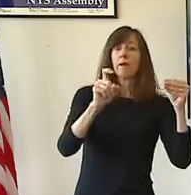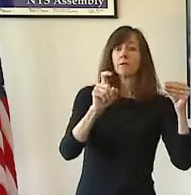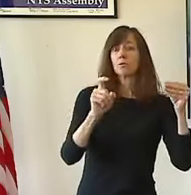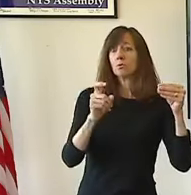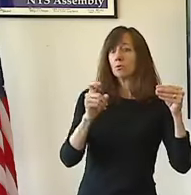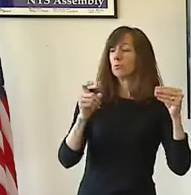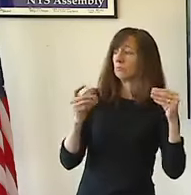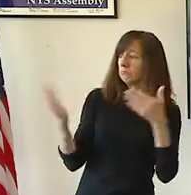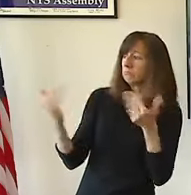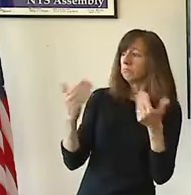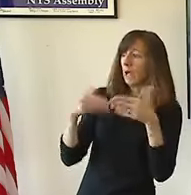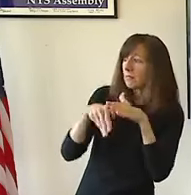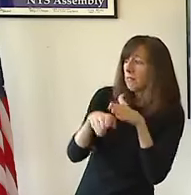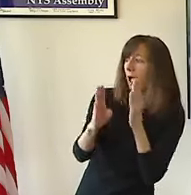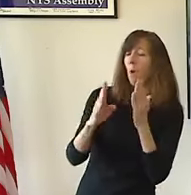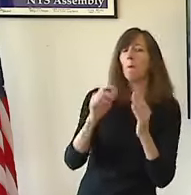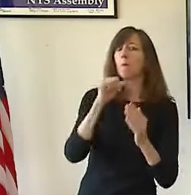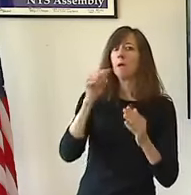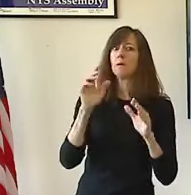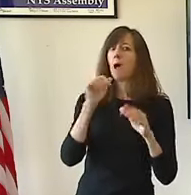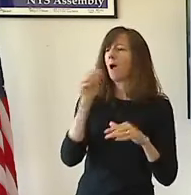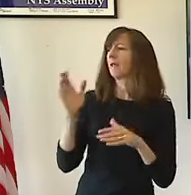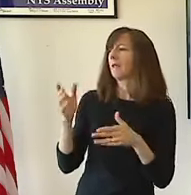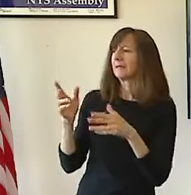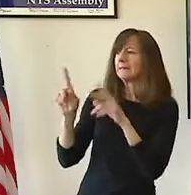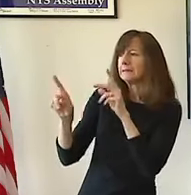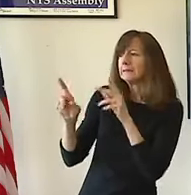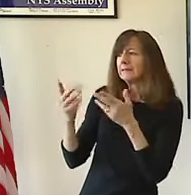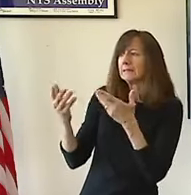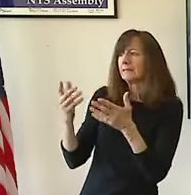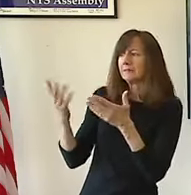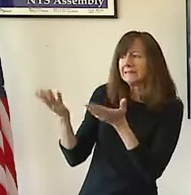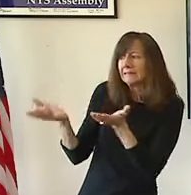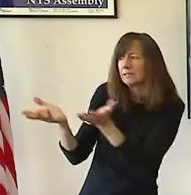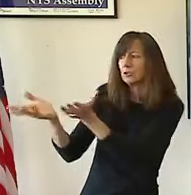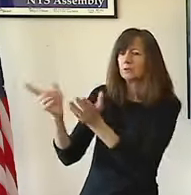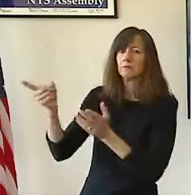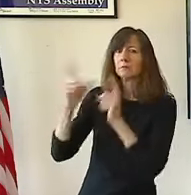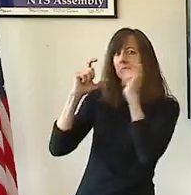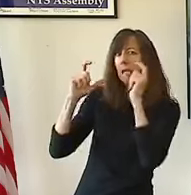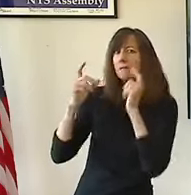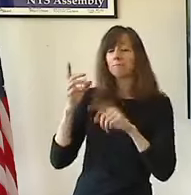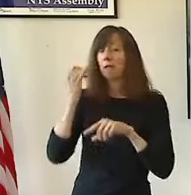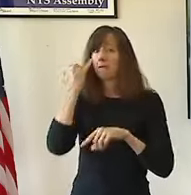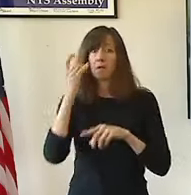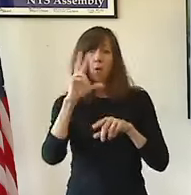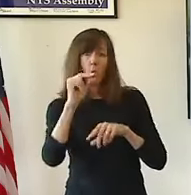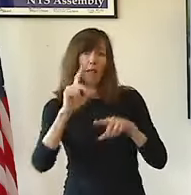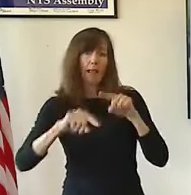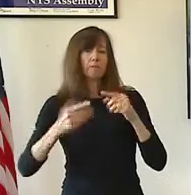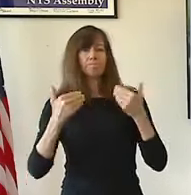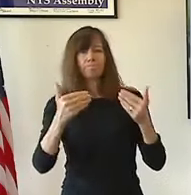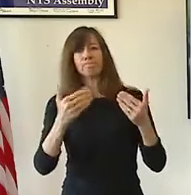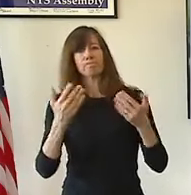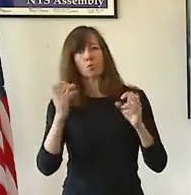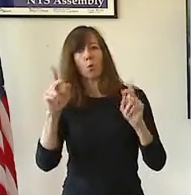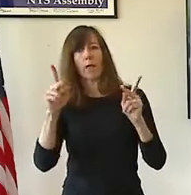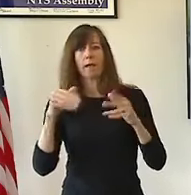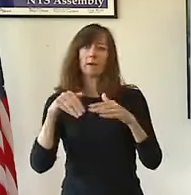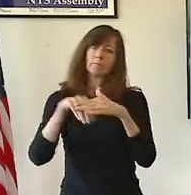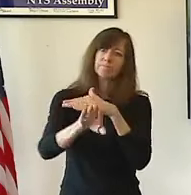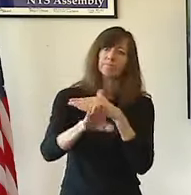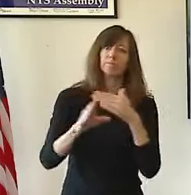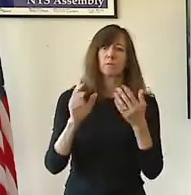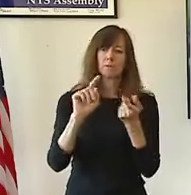order. I believe that as we get to the phase 3 and the phase 4 categories, yes, absolutely, those sort of